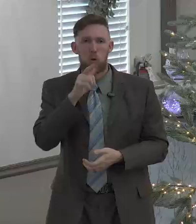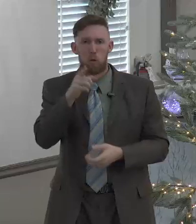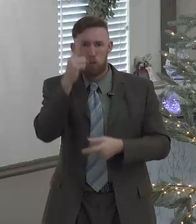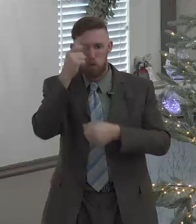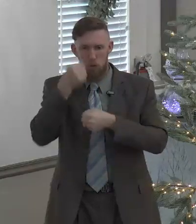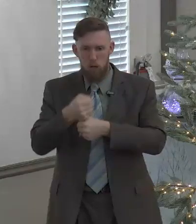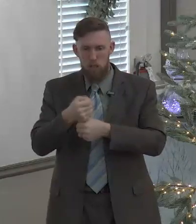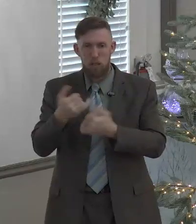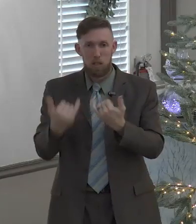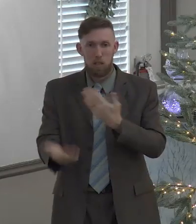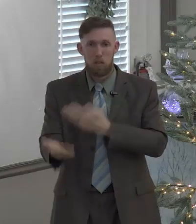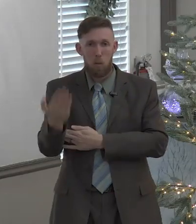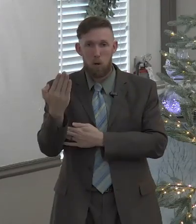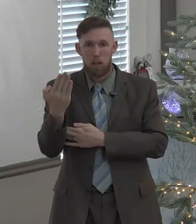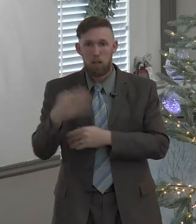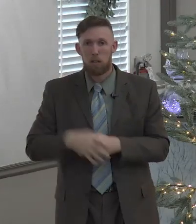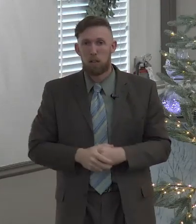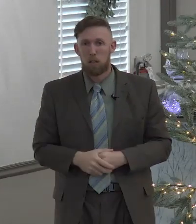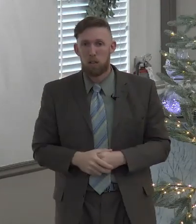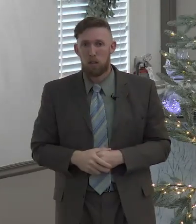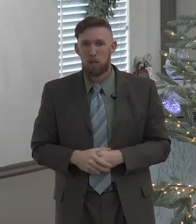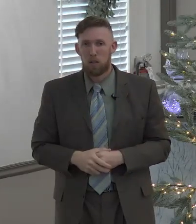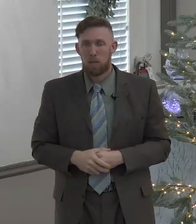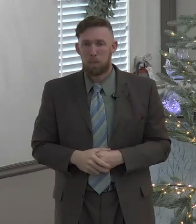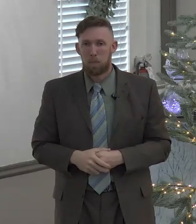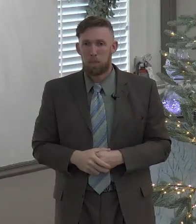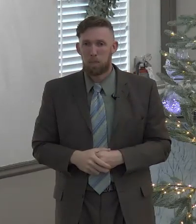So what are you really trusting today?